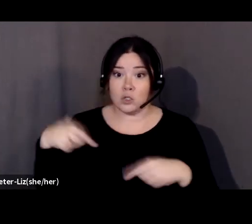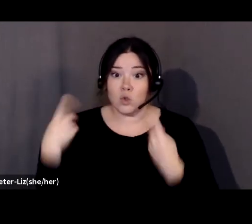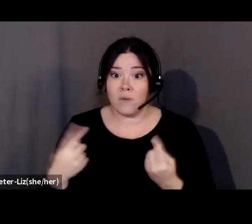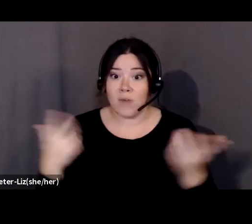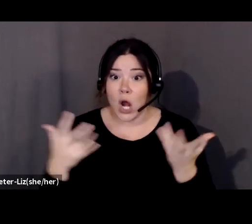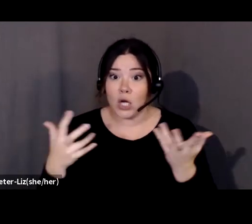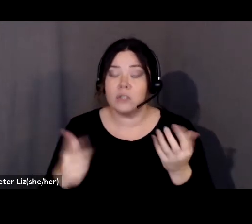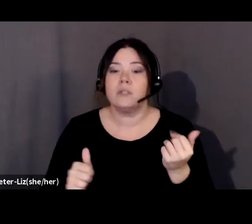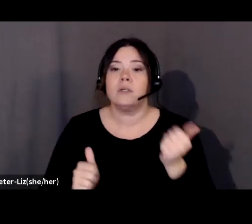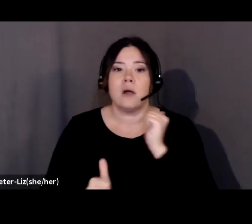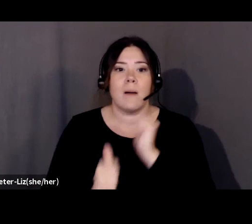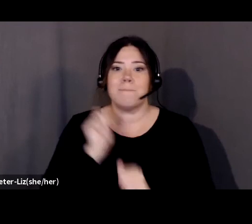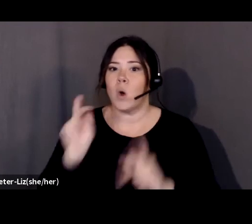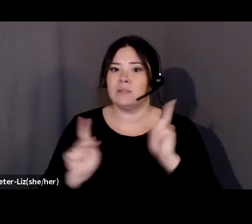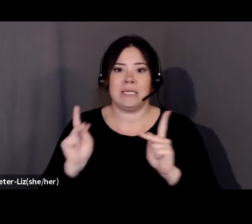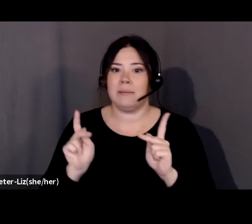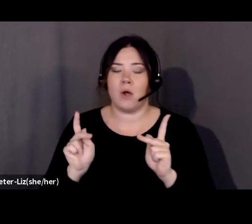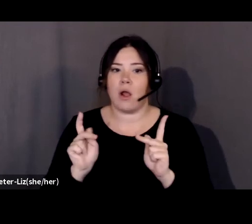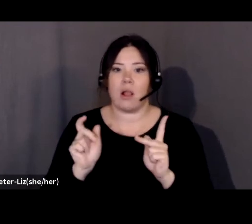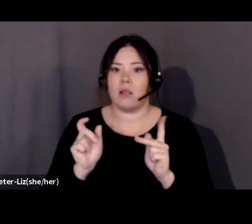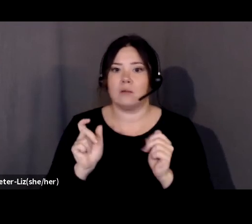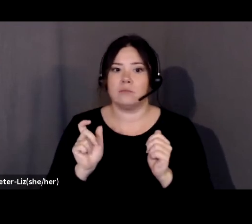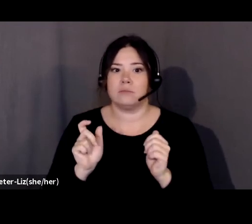most people are uncomfortable being